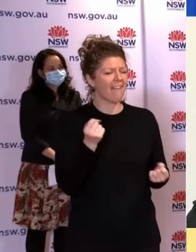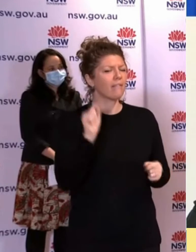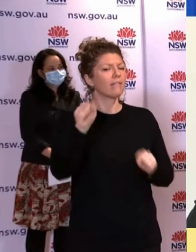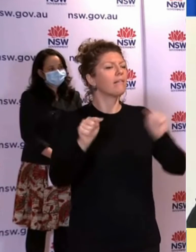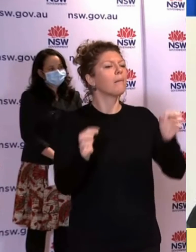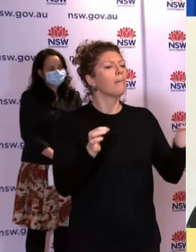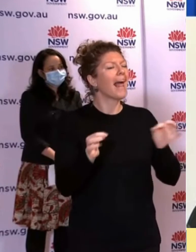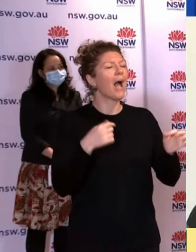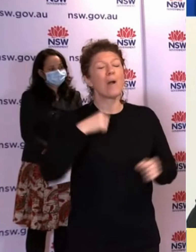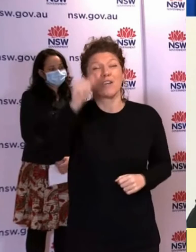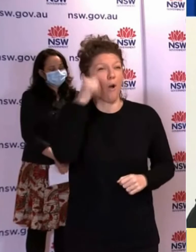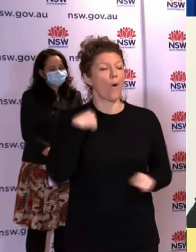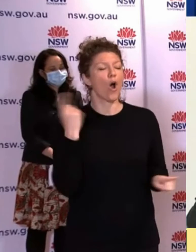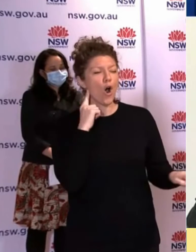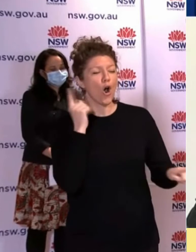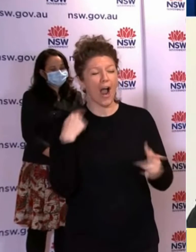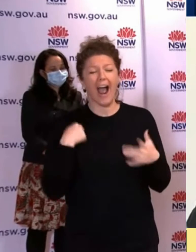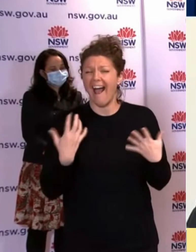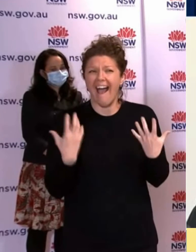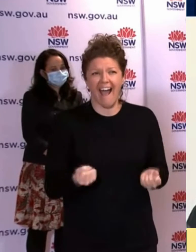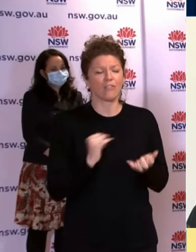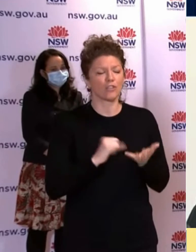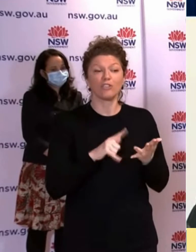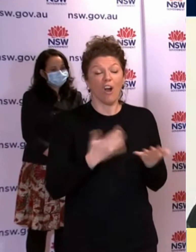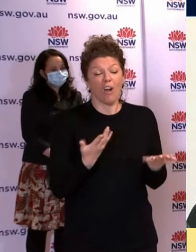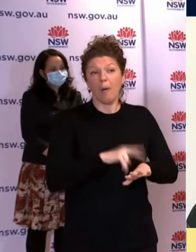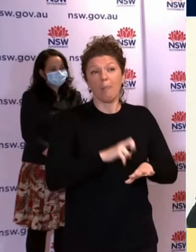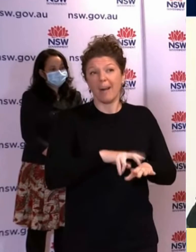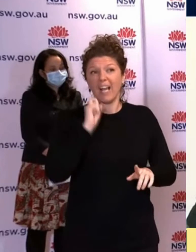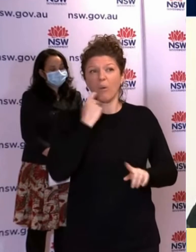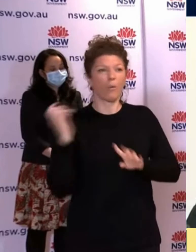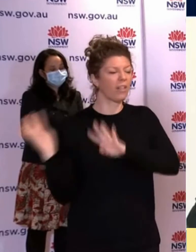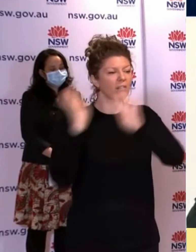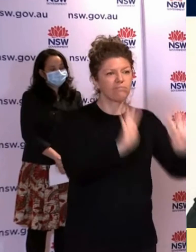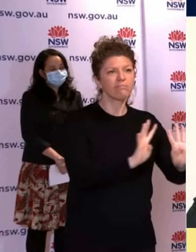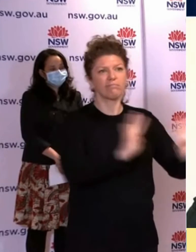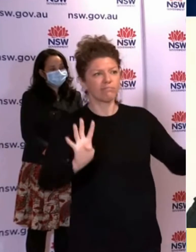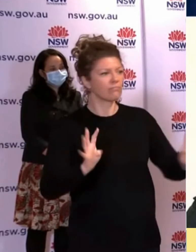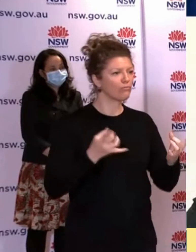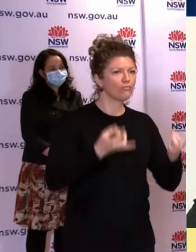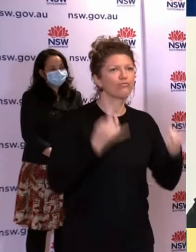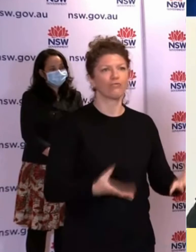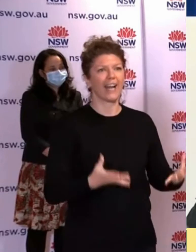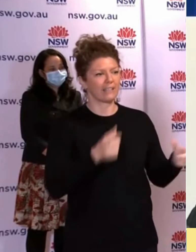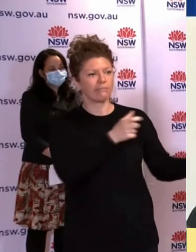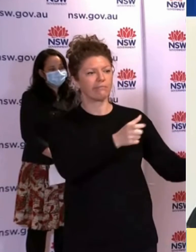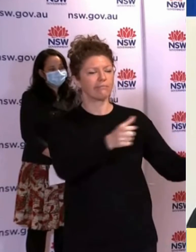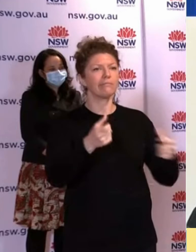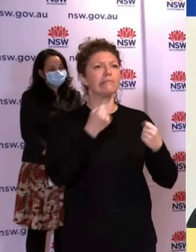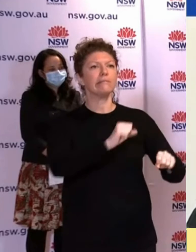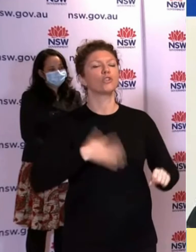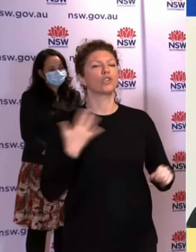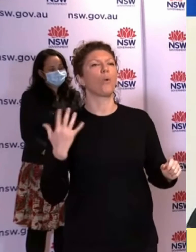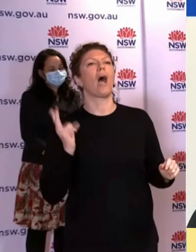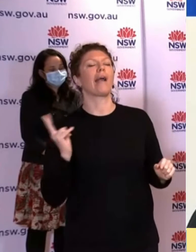are well in front of it. New South Wales Police Force will put together a policing response to whatever is required.